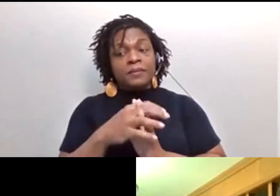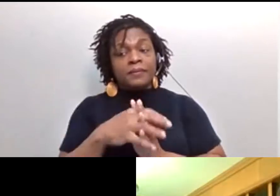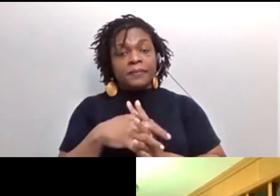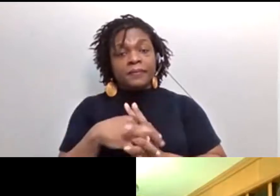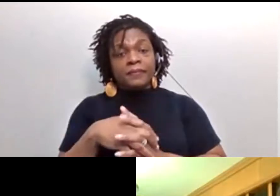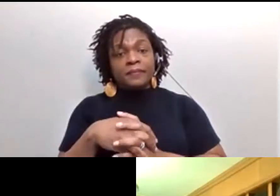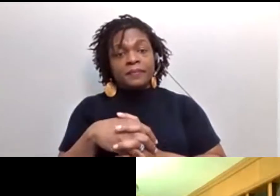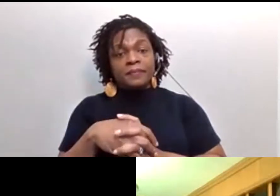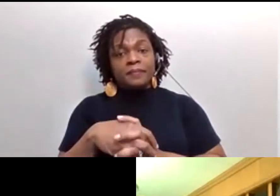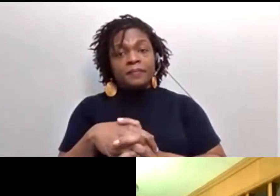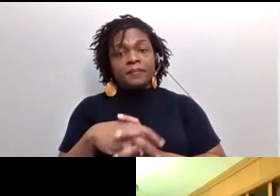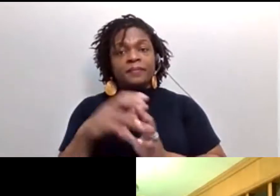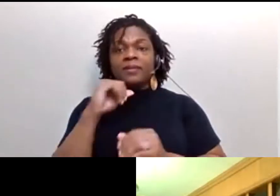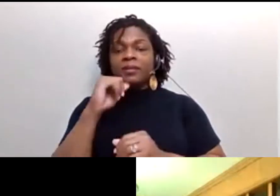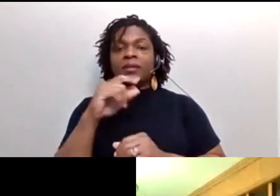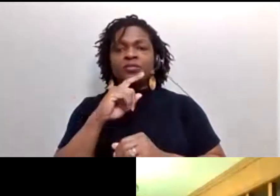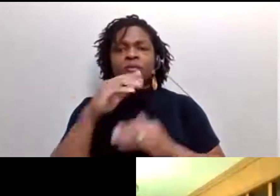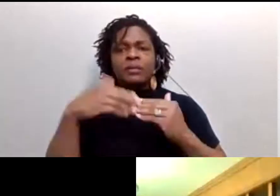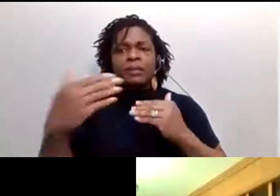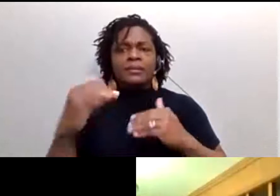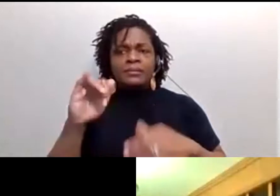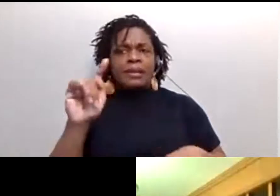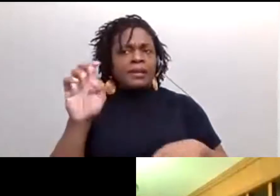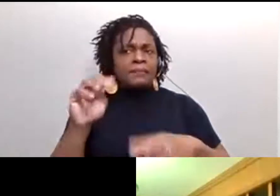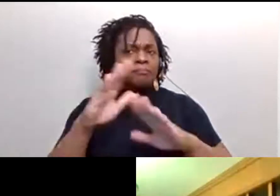not sure what the next item on the agenda is.